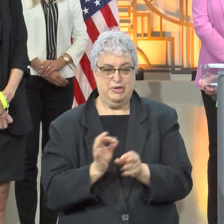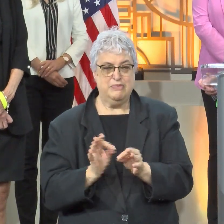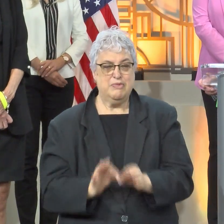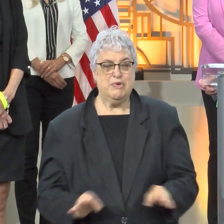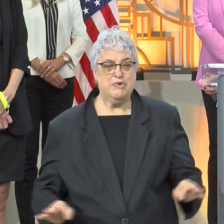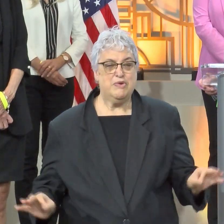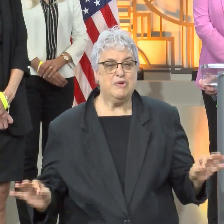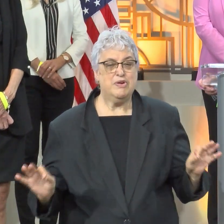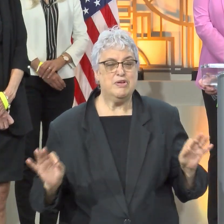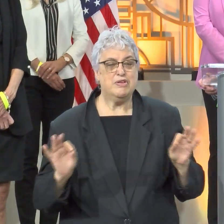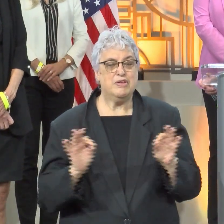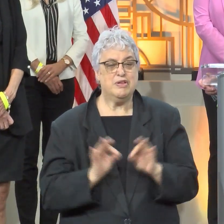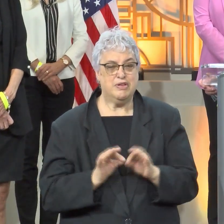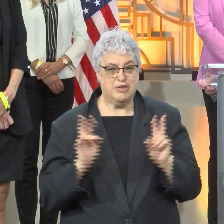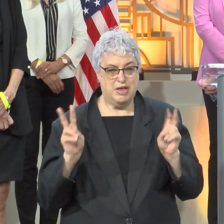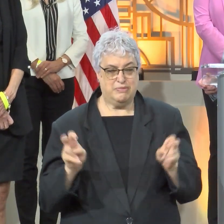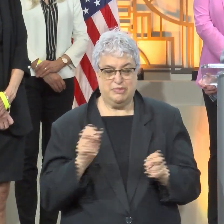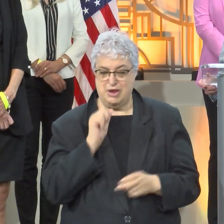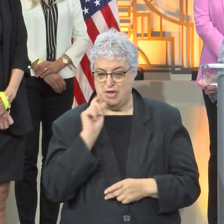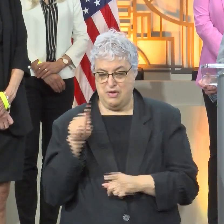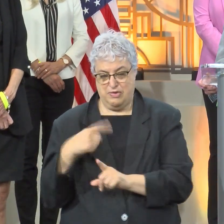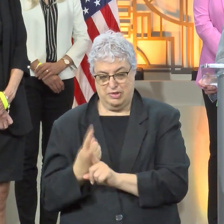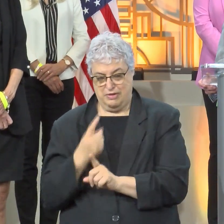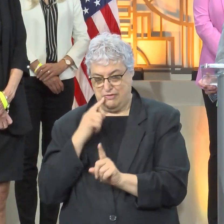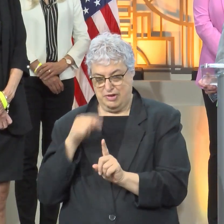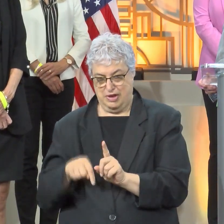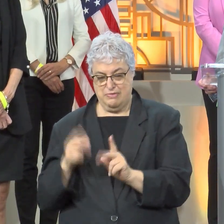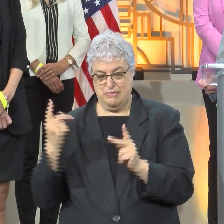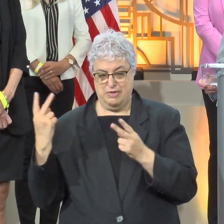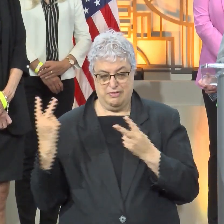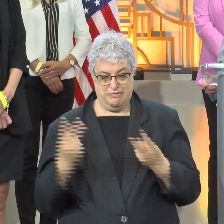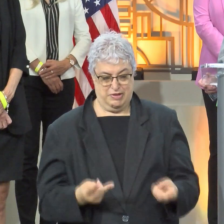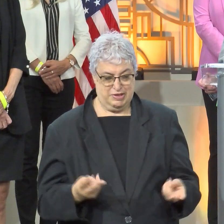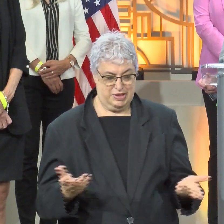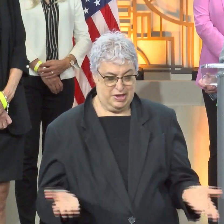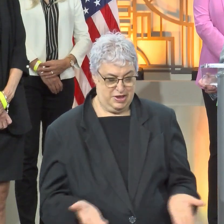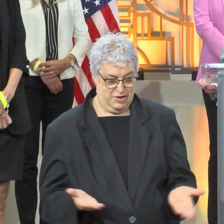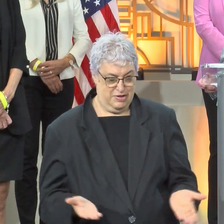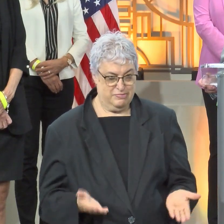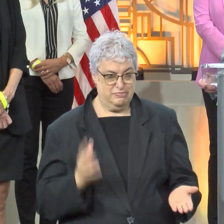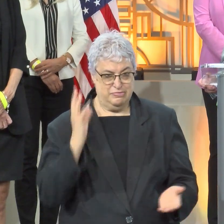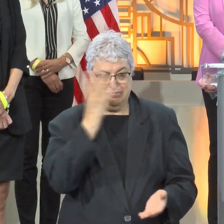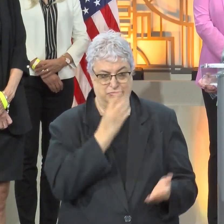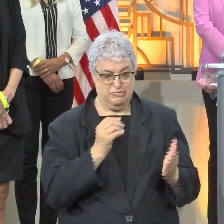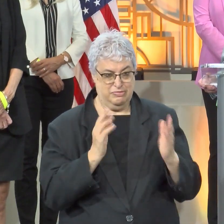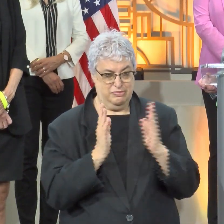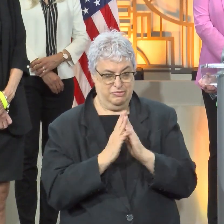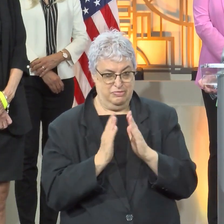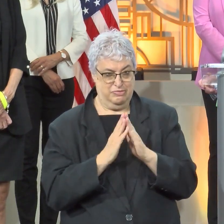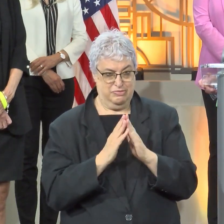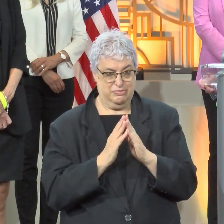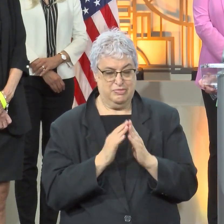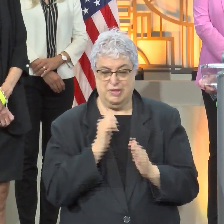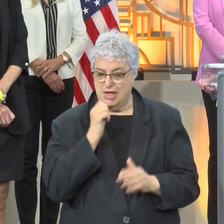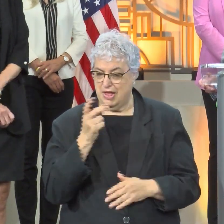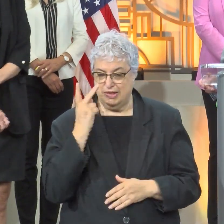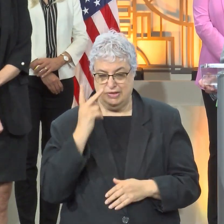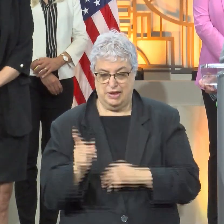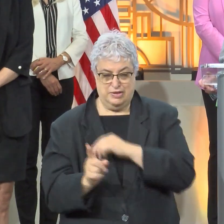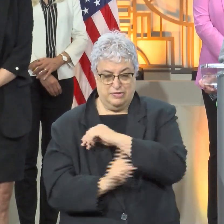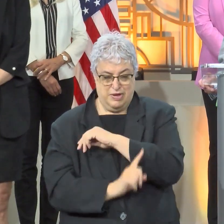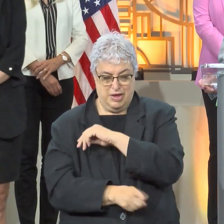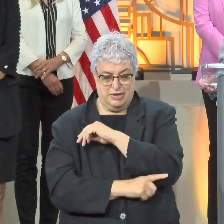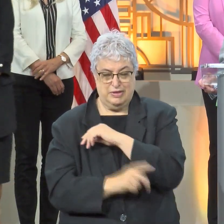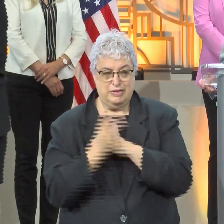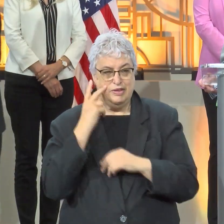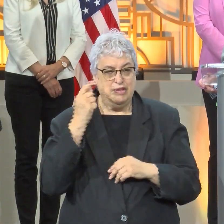It's not just important for Houstonians. We want all visitors, when they come here and visit our beautiful city, to not see trash, to be able to see